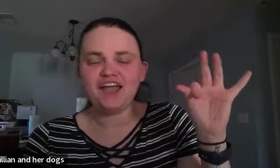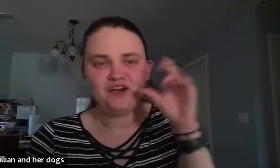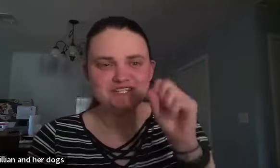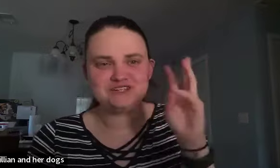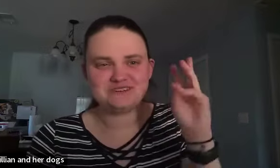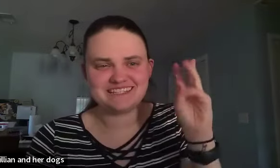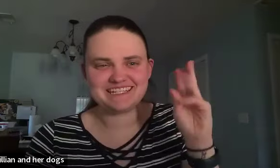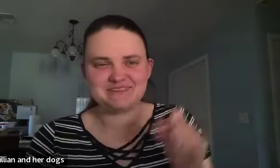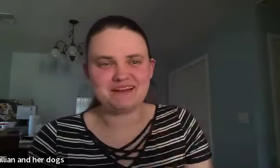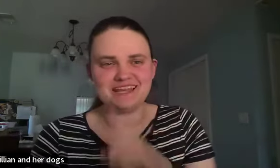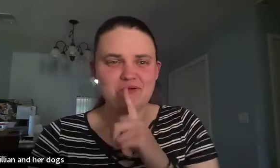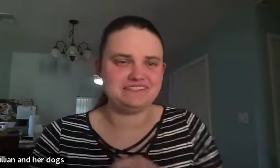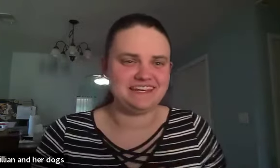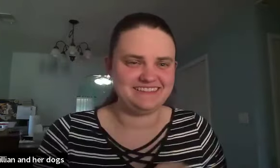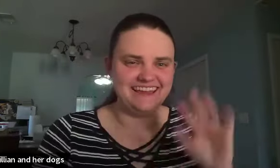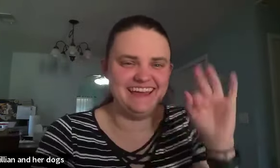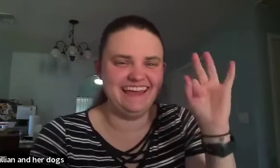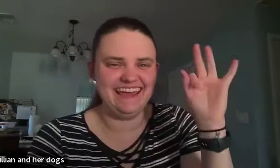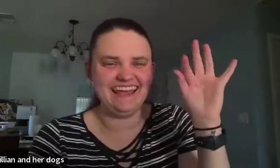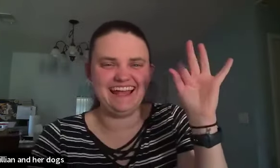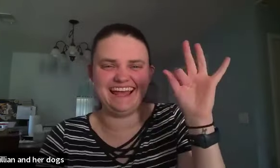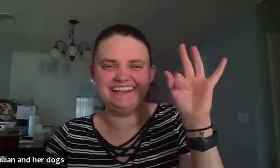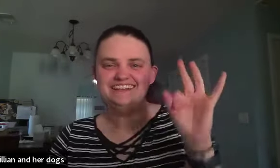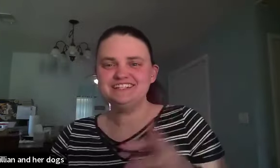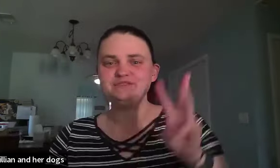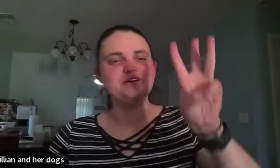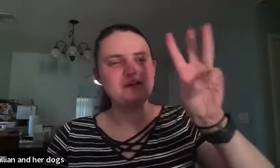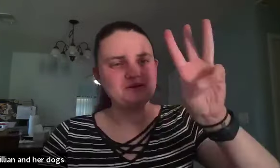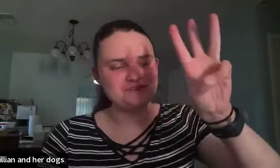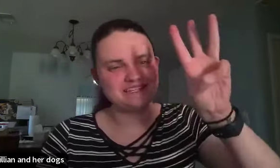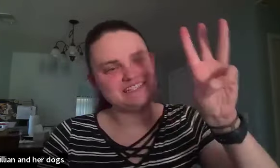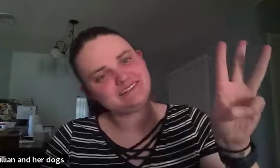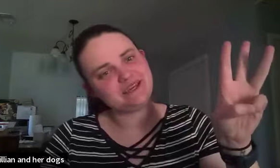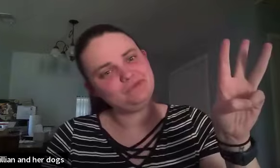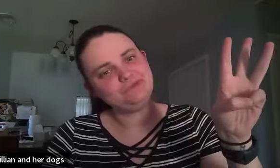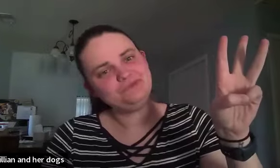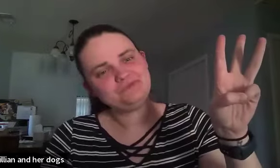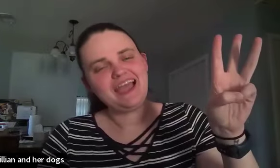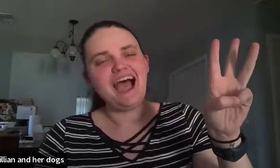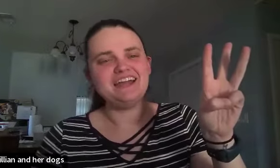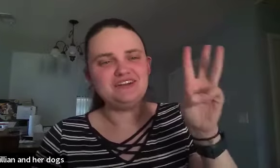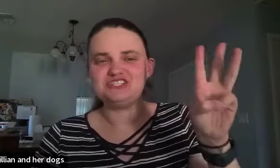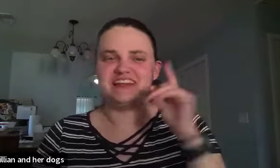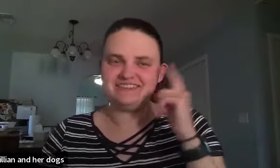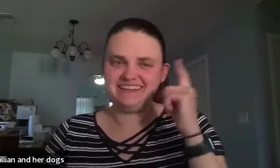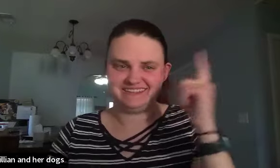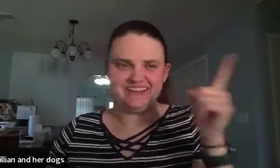I caught you doing 16, but I was like, I won't say anything. She was over here with her 6. I was like, I know she's not thinking right